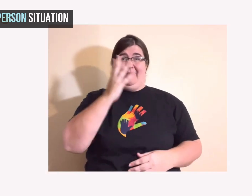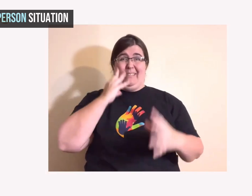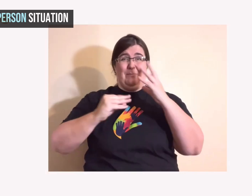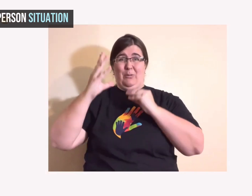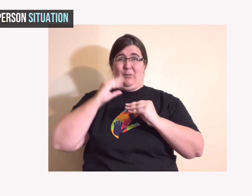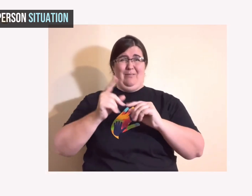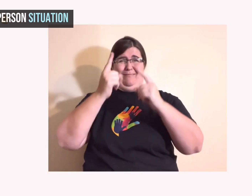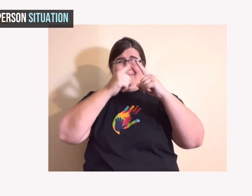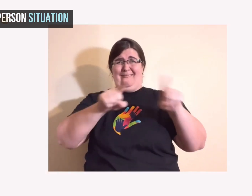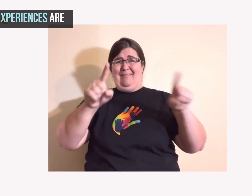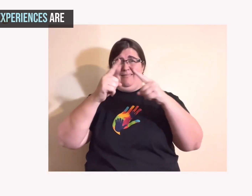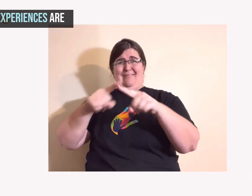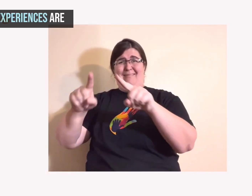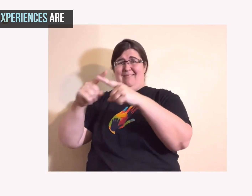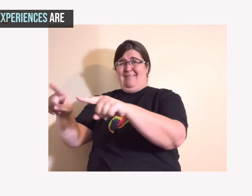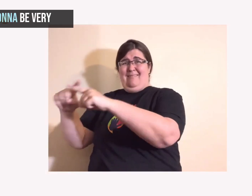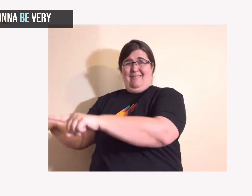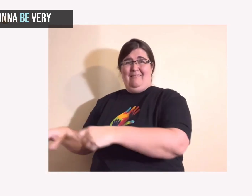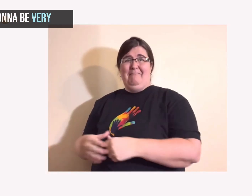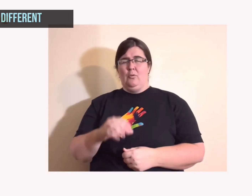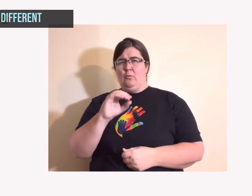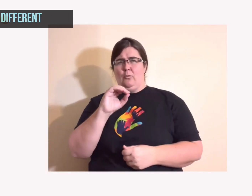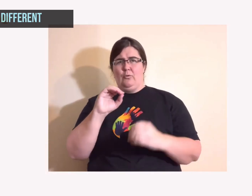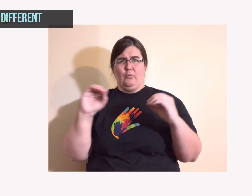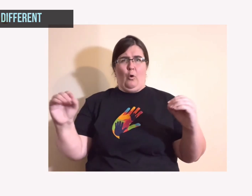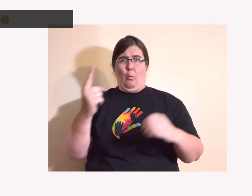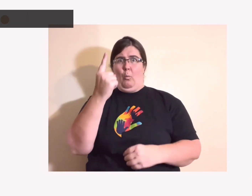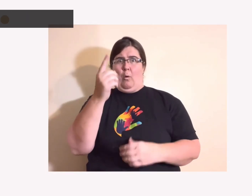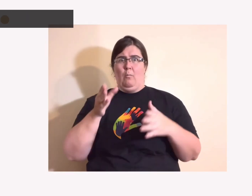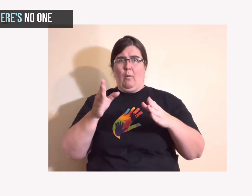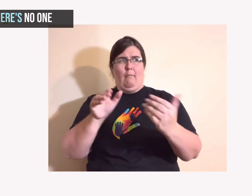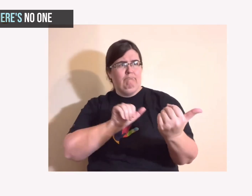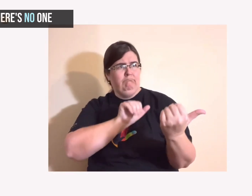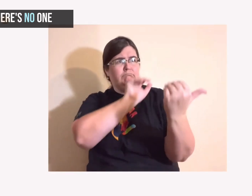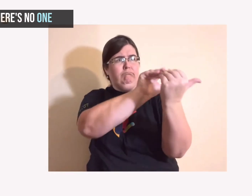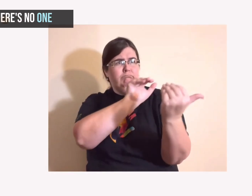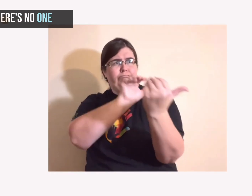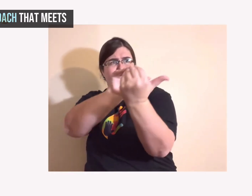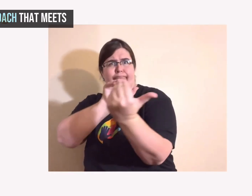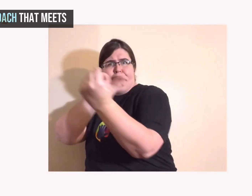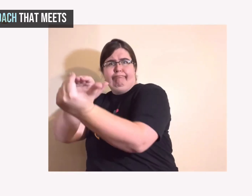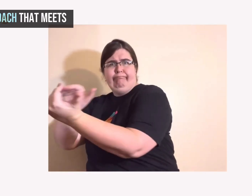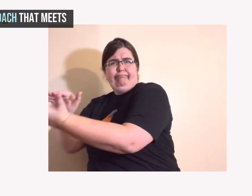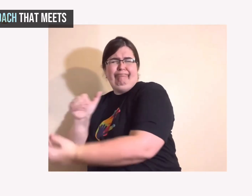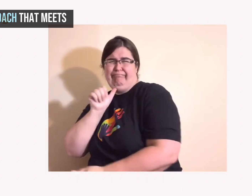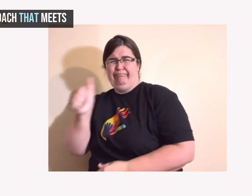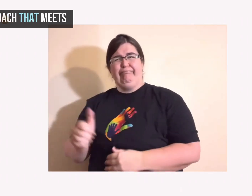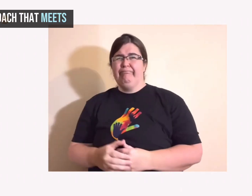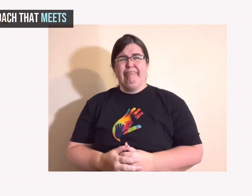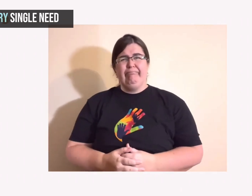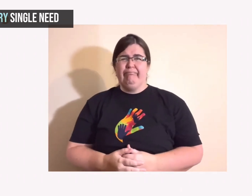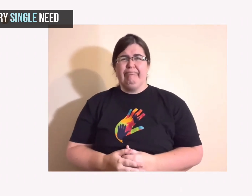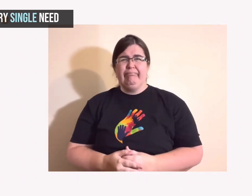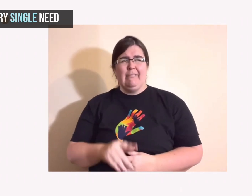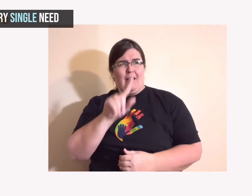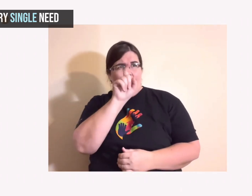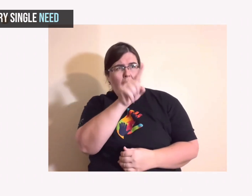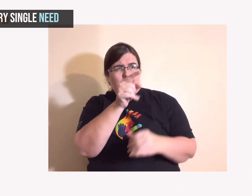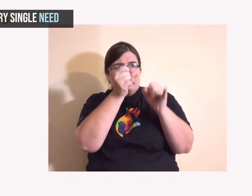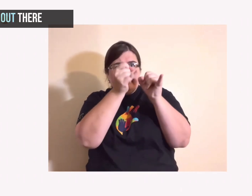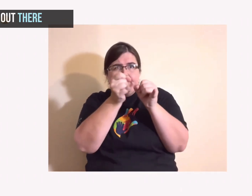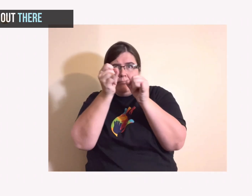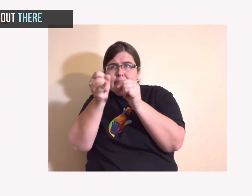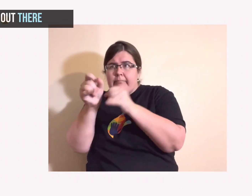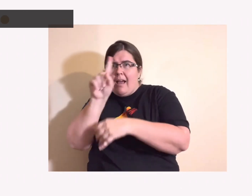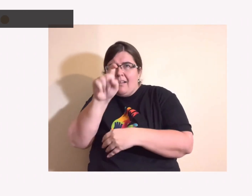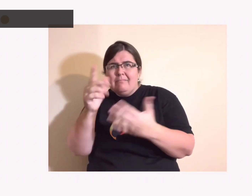Each person's situation and experiences are going to be very different. There's no one approach that meets every single need